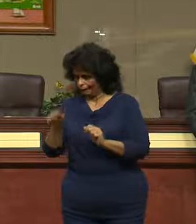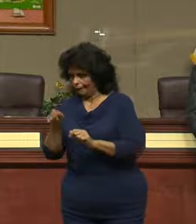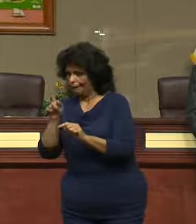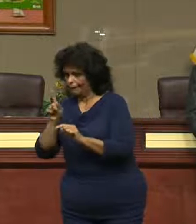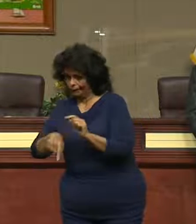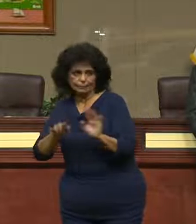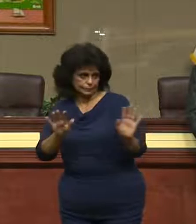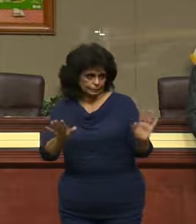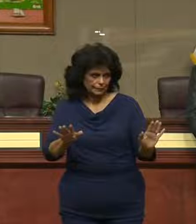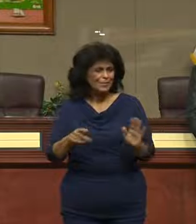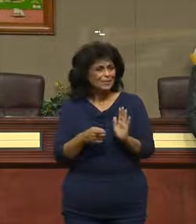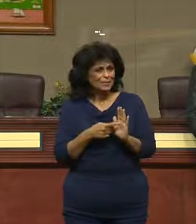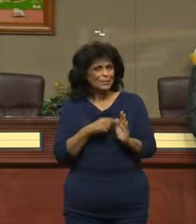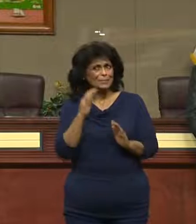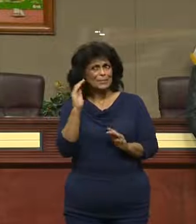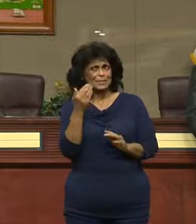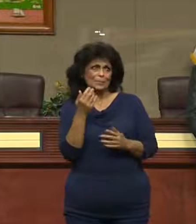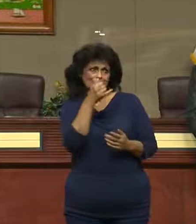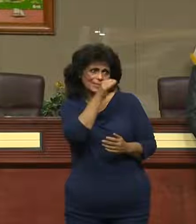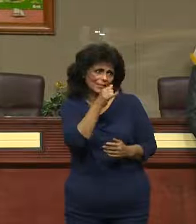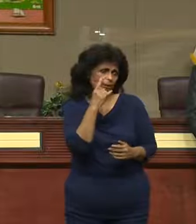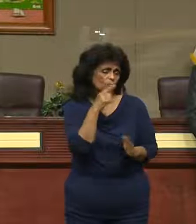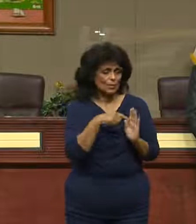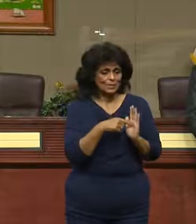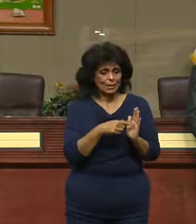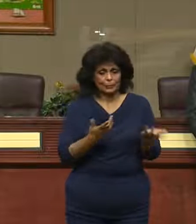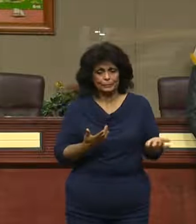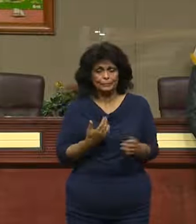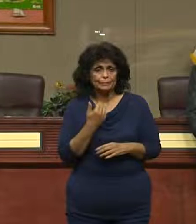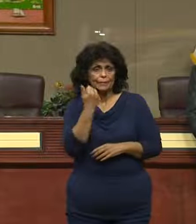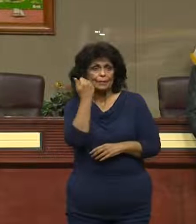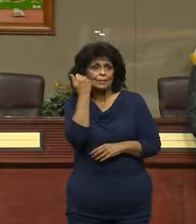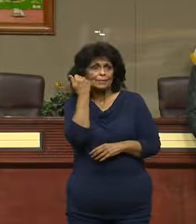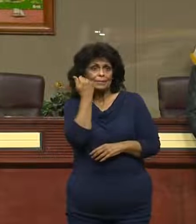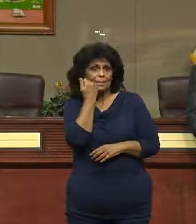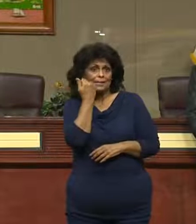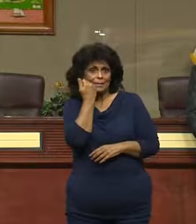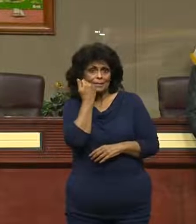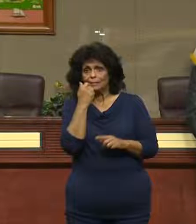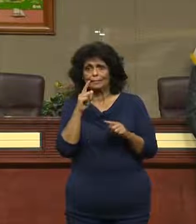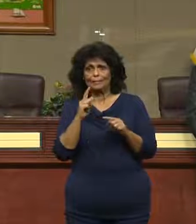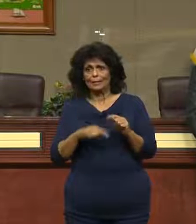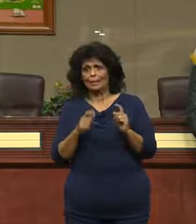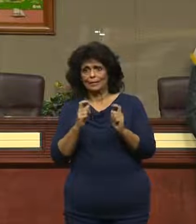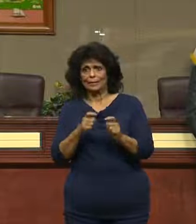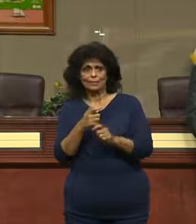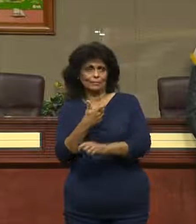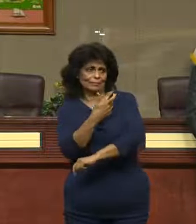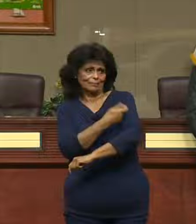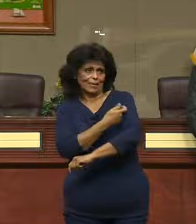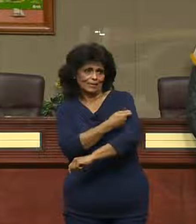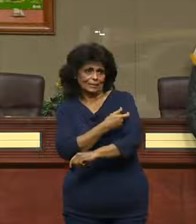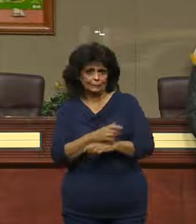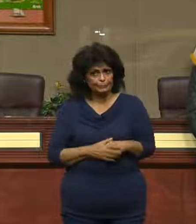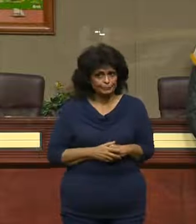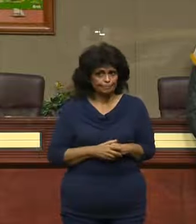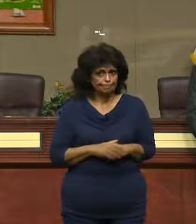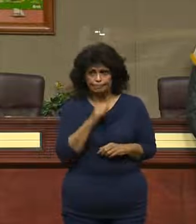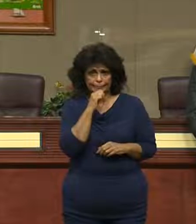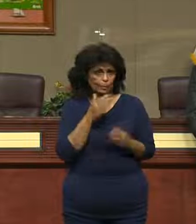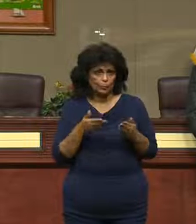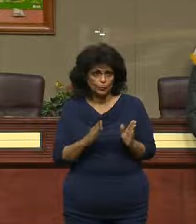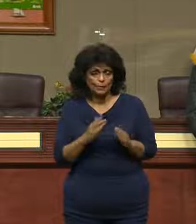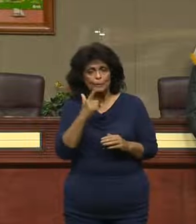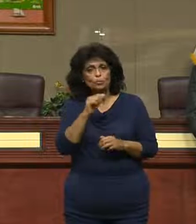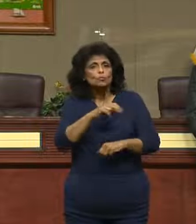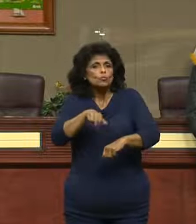silly at times. For example, our dentist, one of our dentists cannot give vaccines. It's not in the scope of practice for